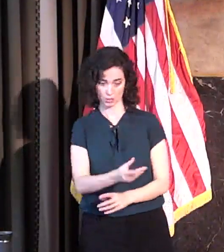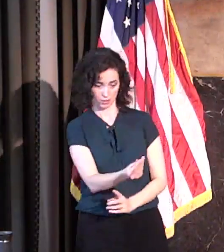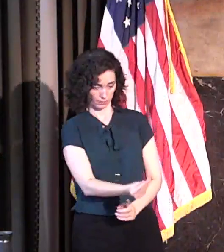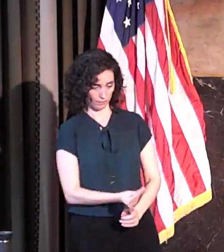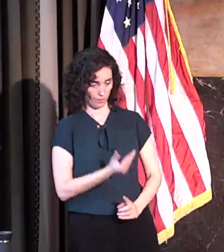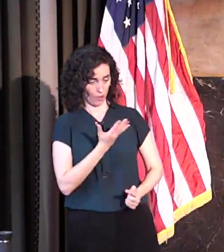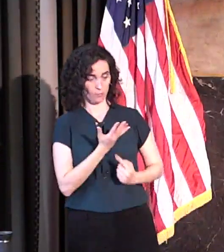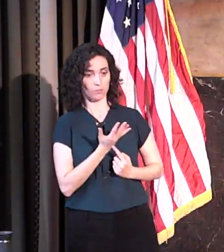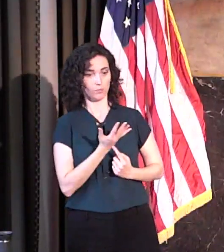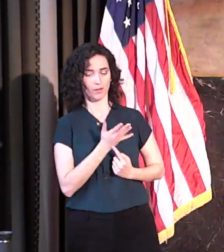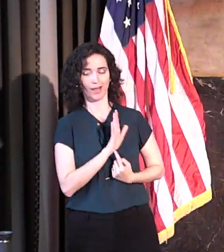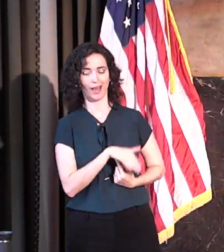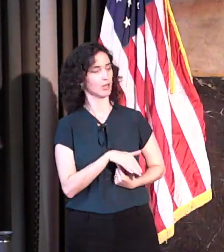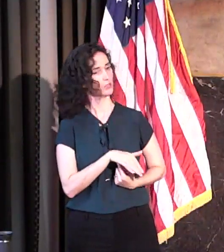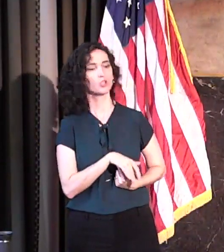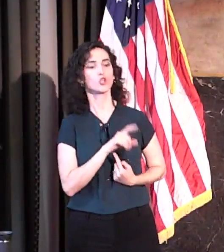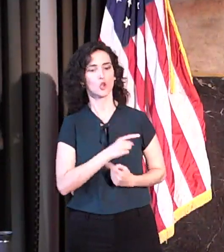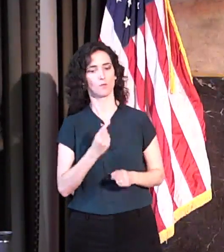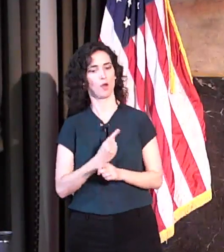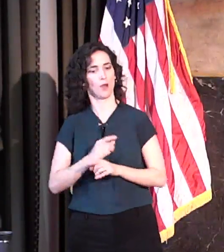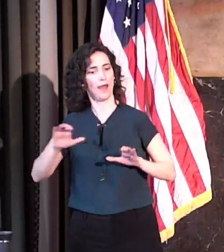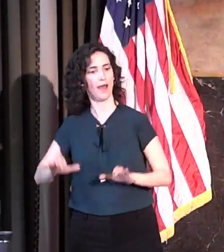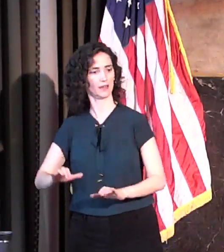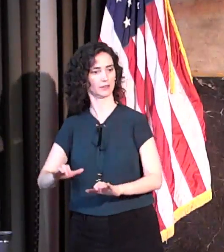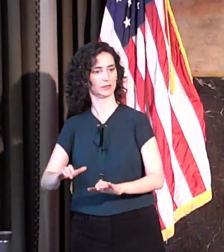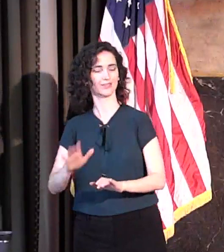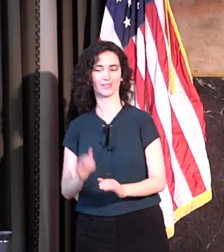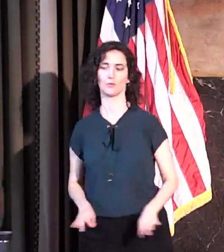comes forward is absolutely